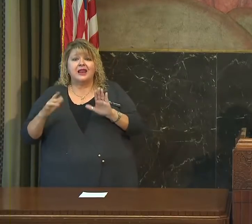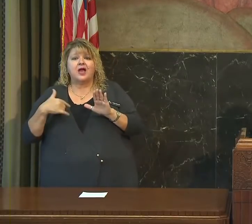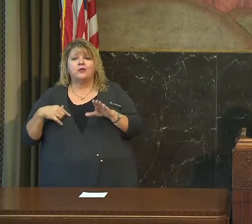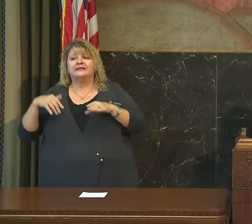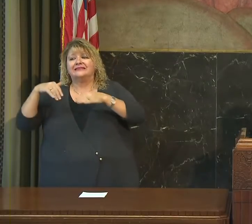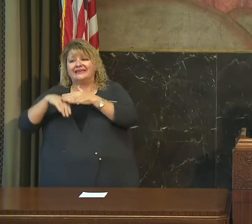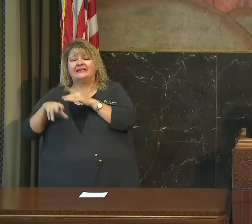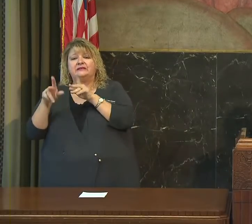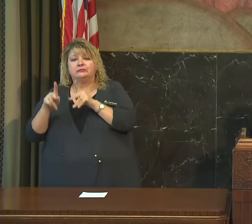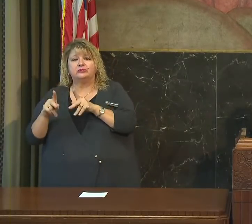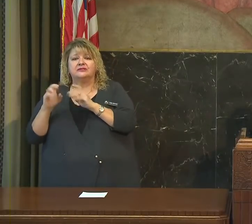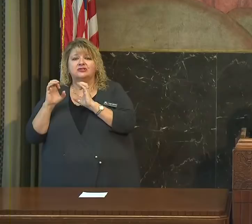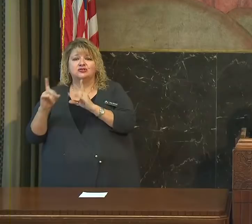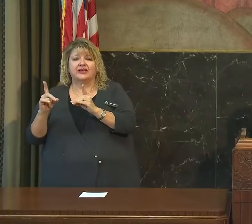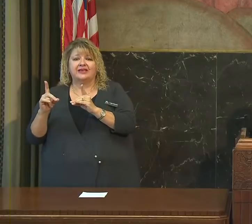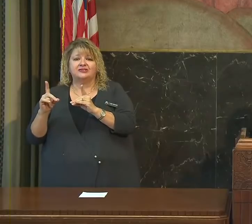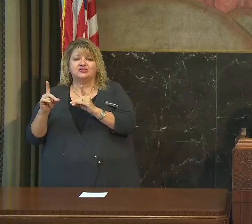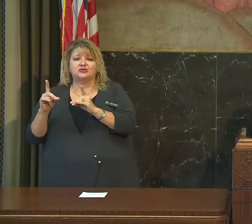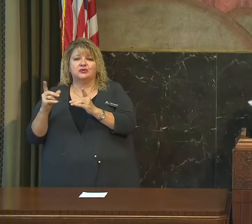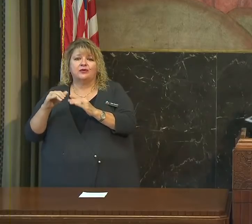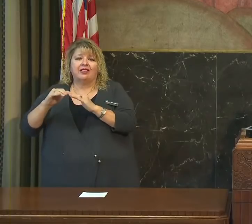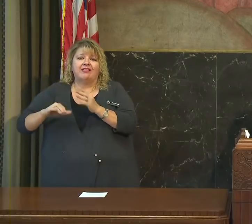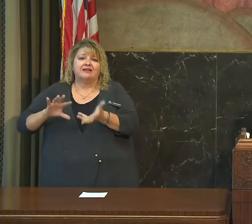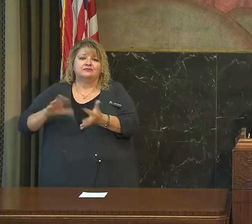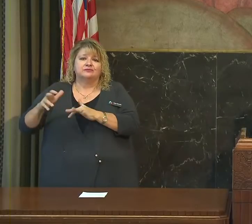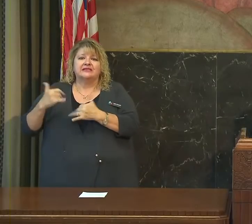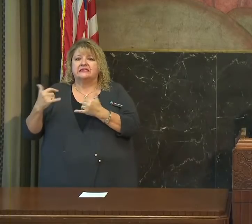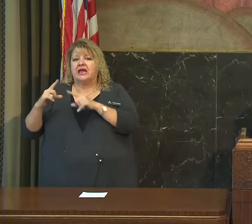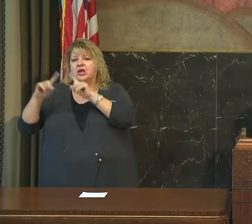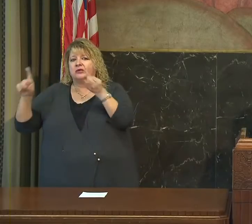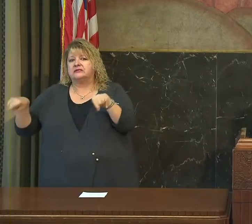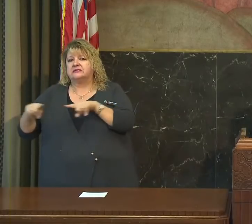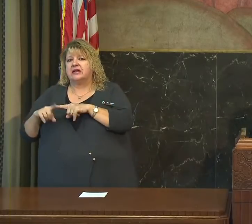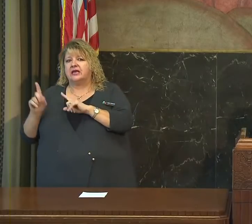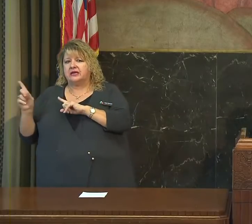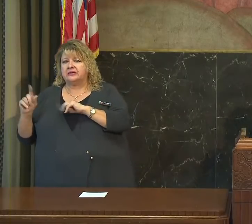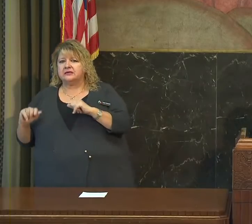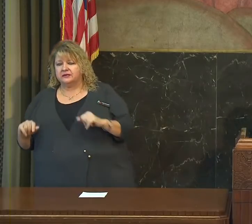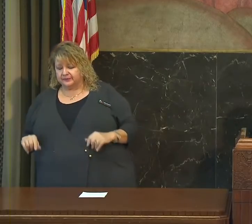with minimal disruption. Go to the next slide, please.